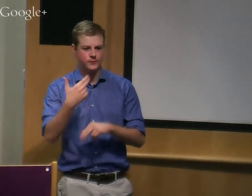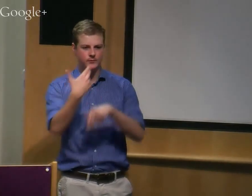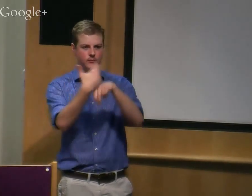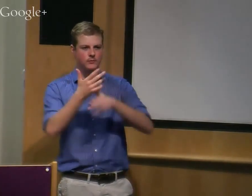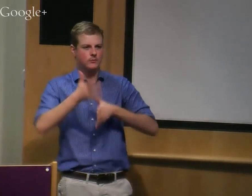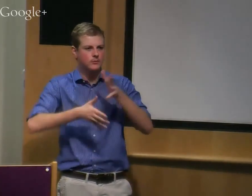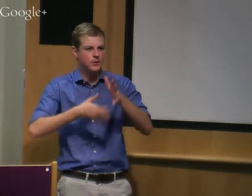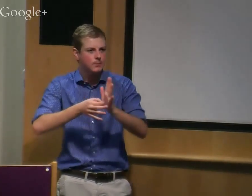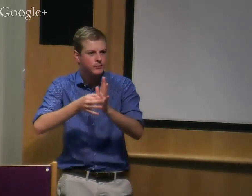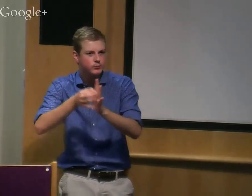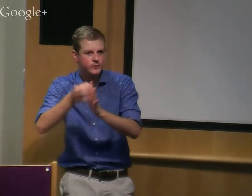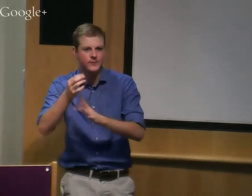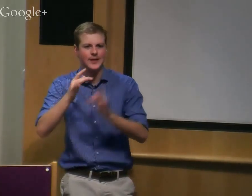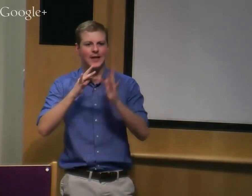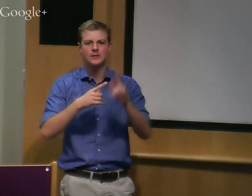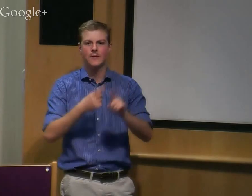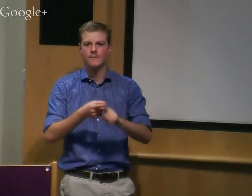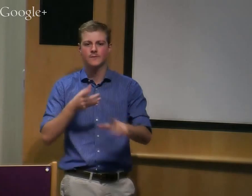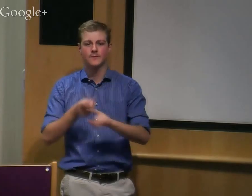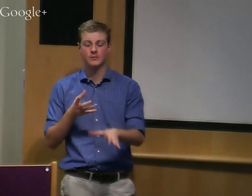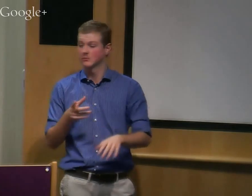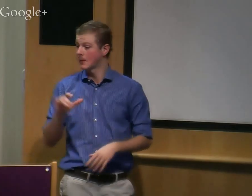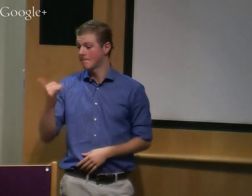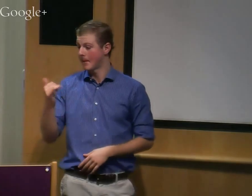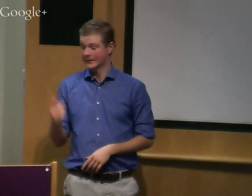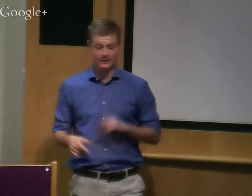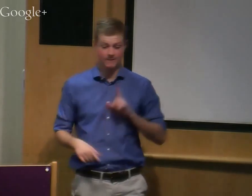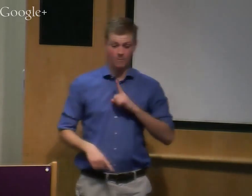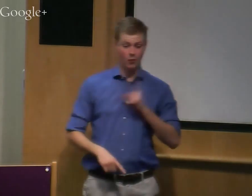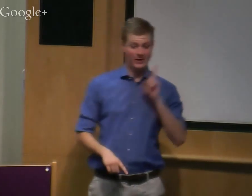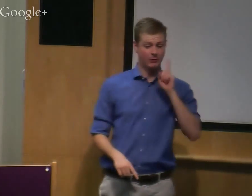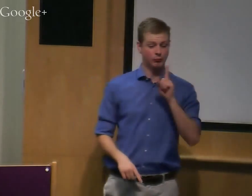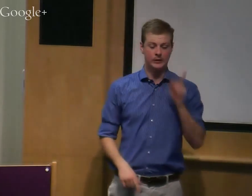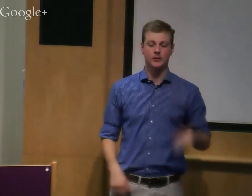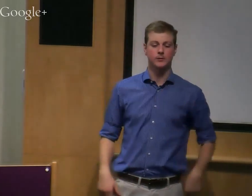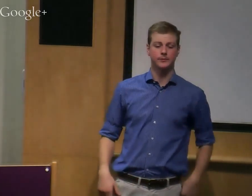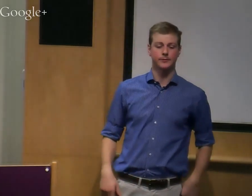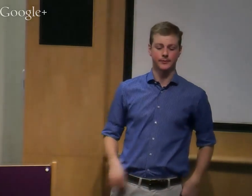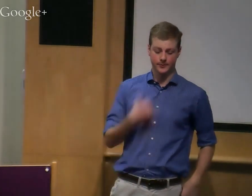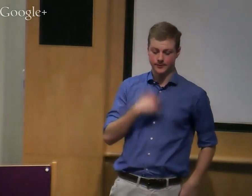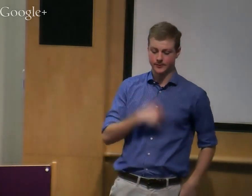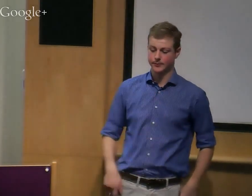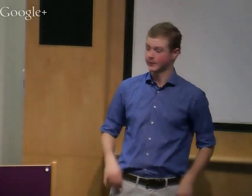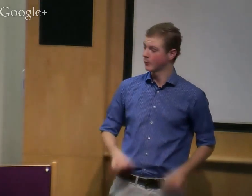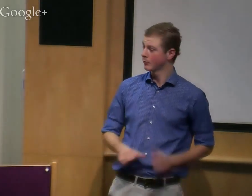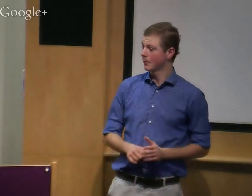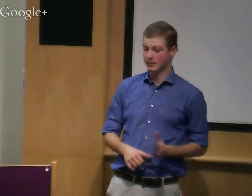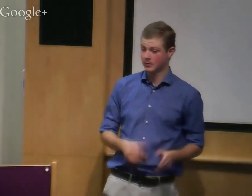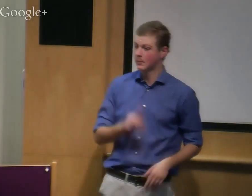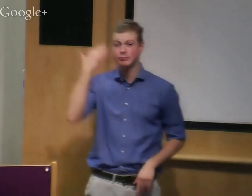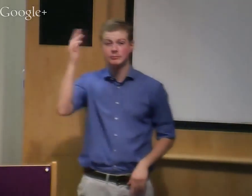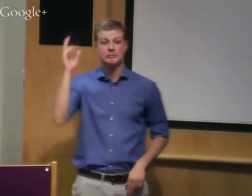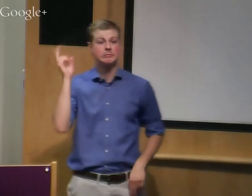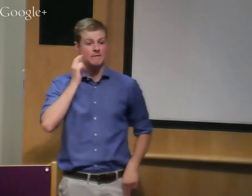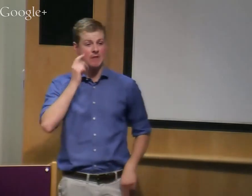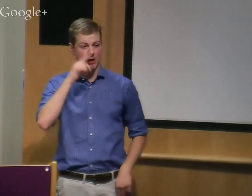aspects of technology that are really popularizing that people choose like FaceTime, Skype, video conferencing. Now, this is really great. So yes,